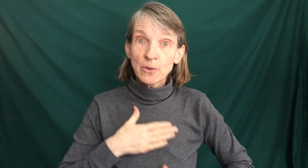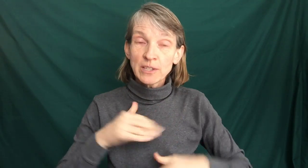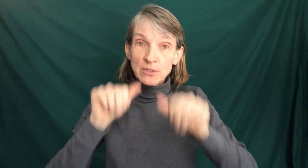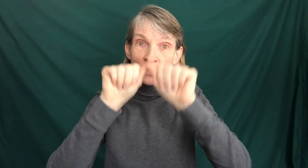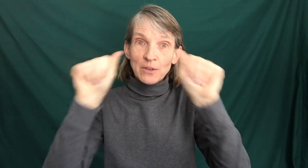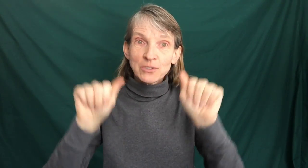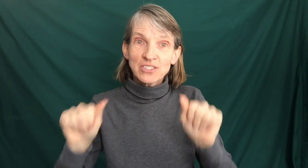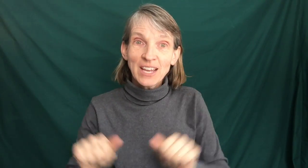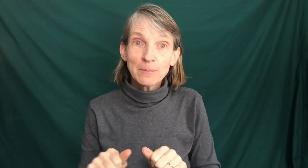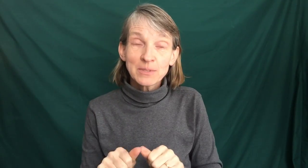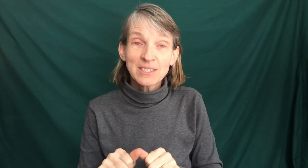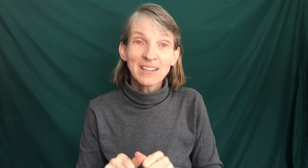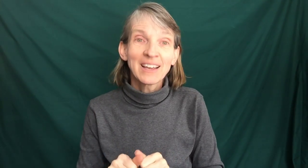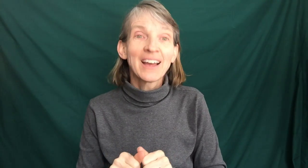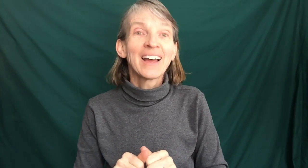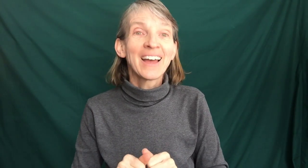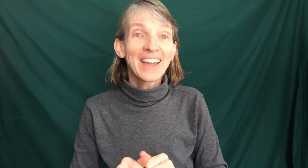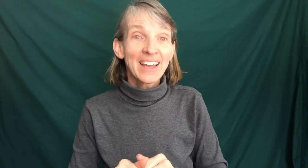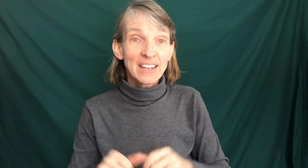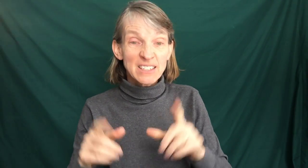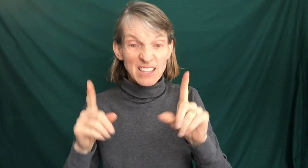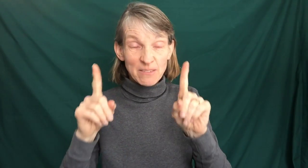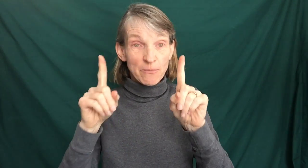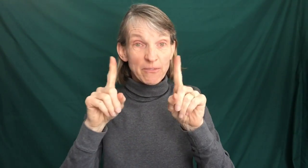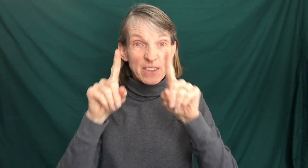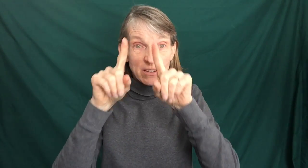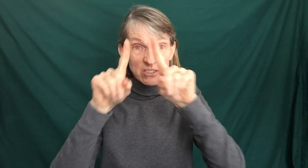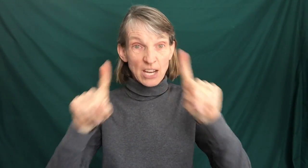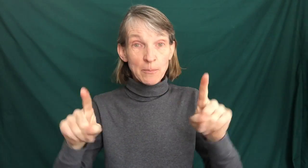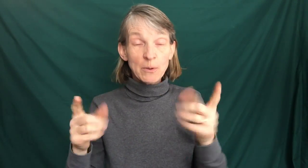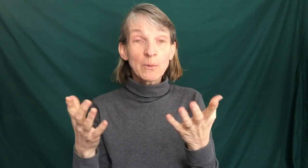enjoyed doing those shapes. And the shaping with